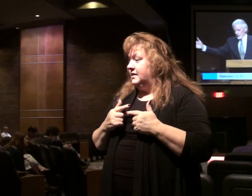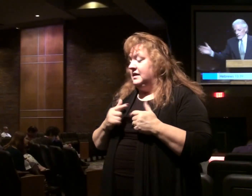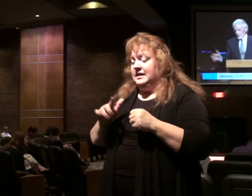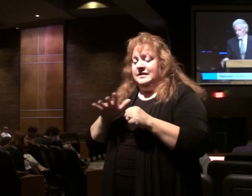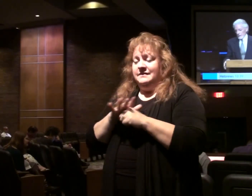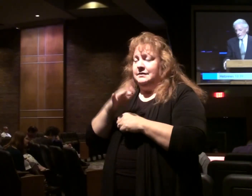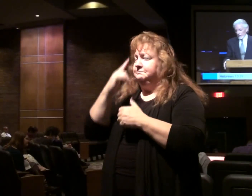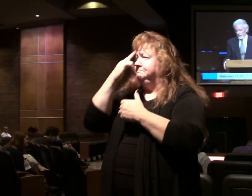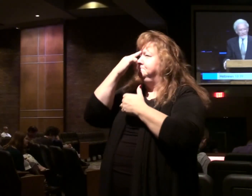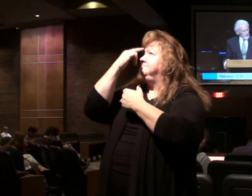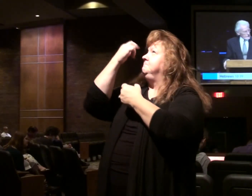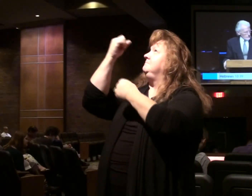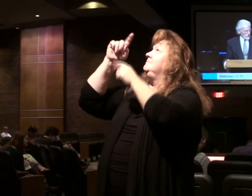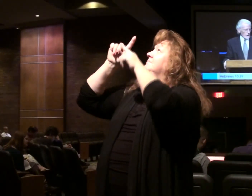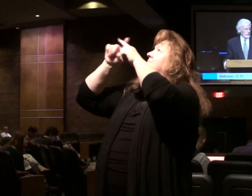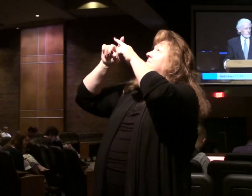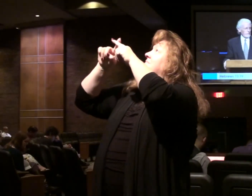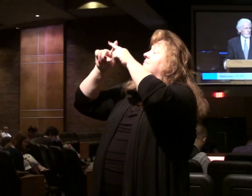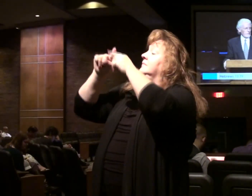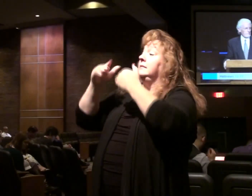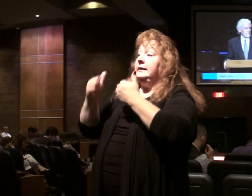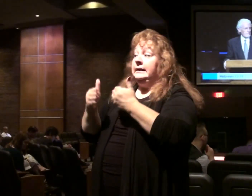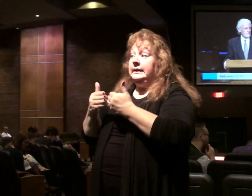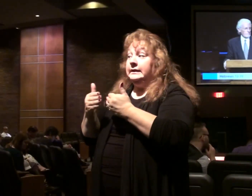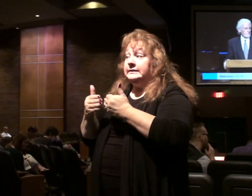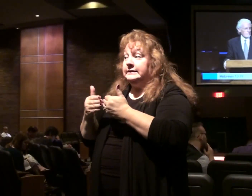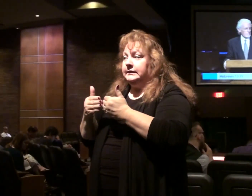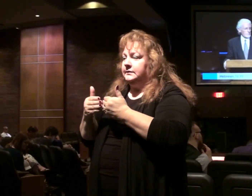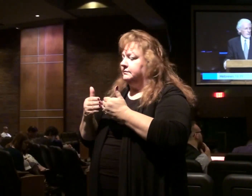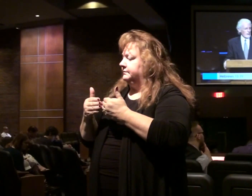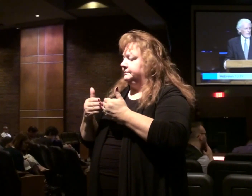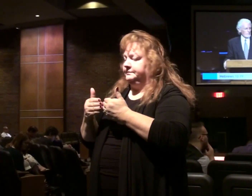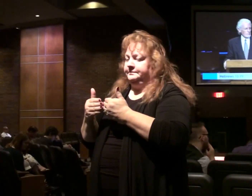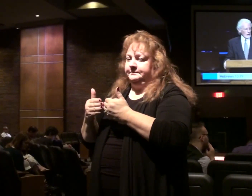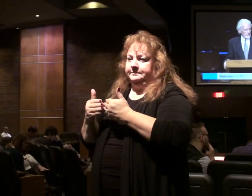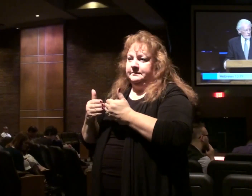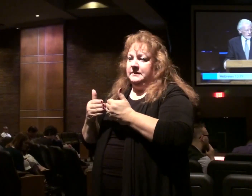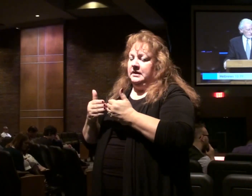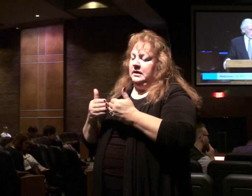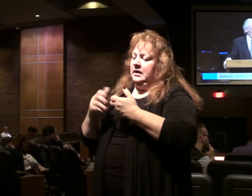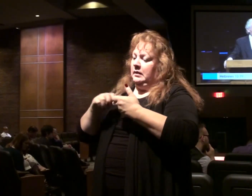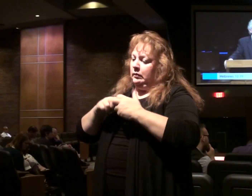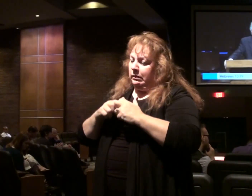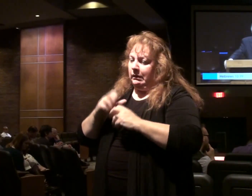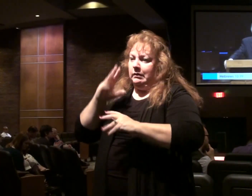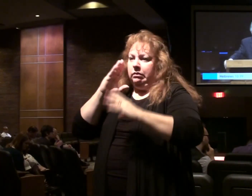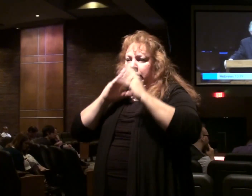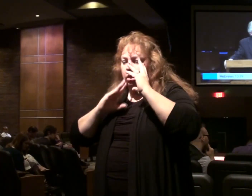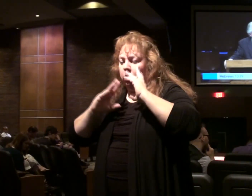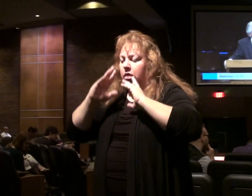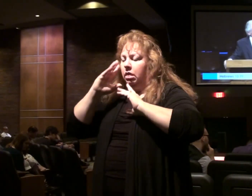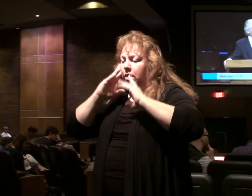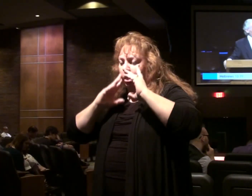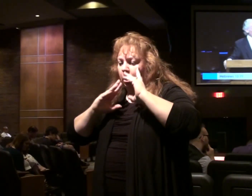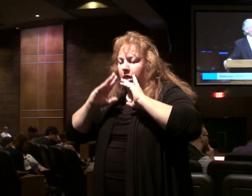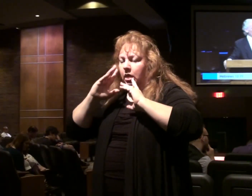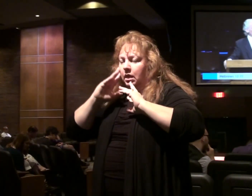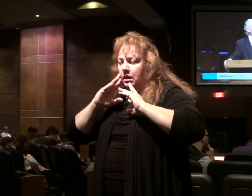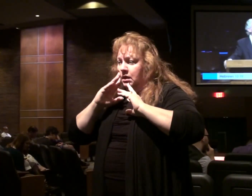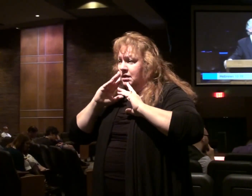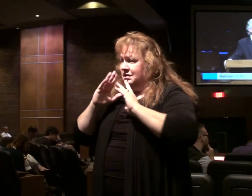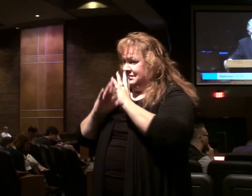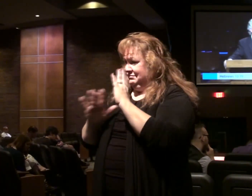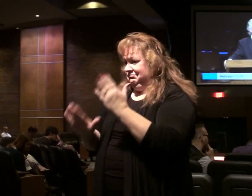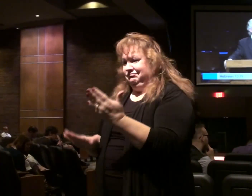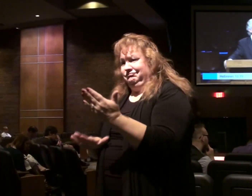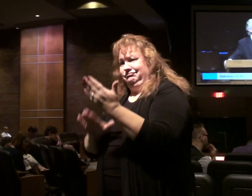of faith, not an easy life. A life of trial and difficulty. Christ stressed this during his